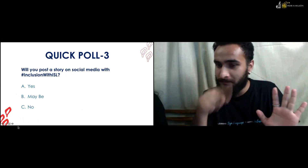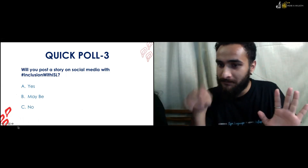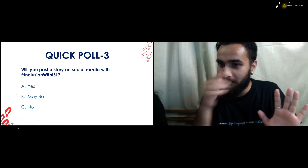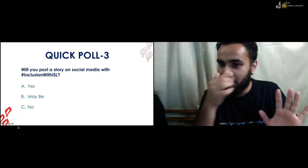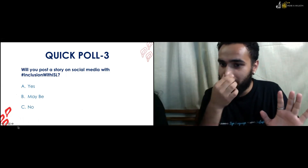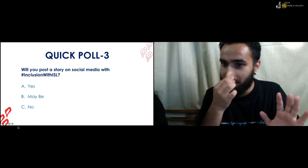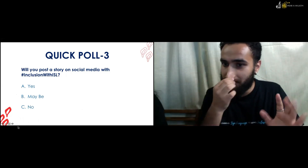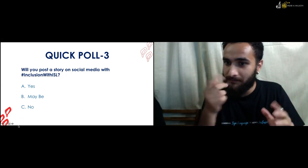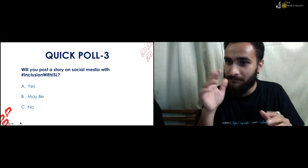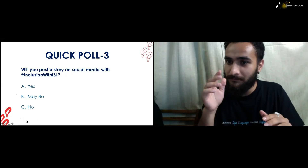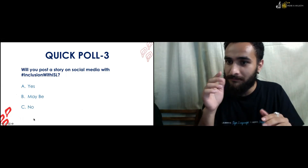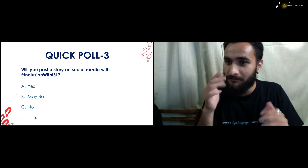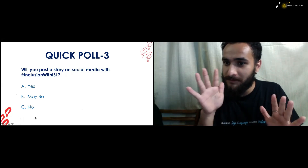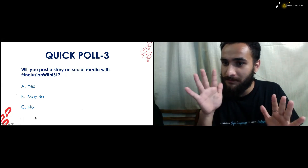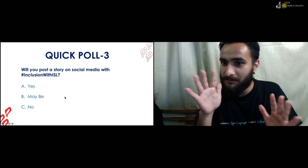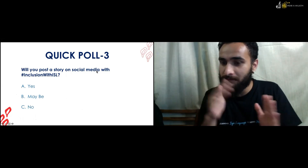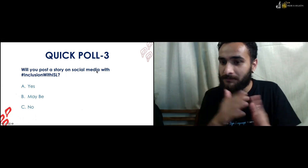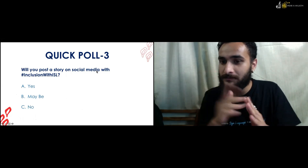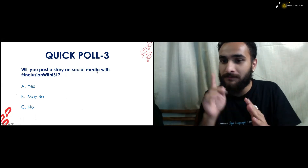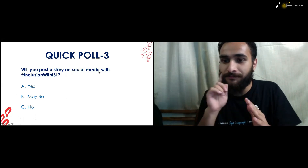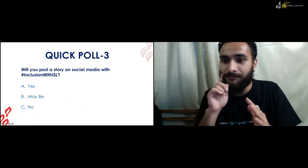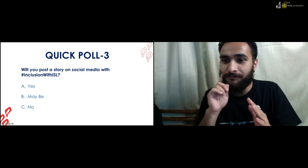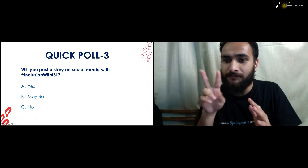Yeah. Are we done?